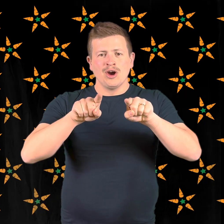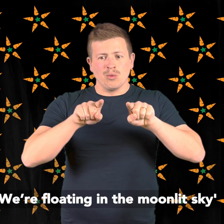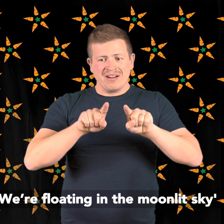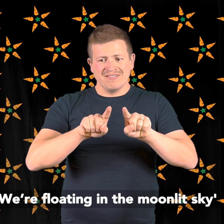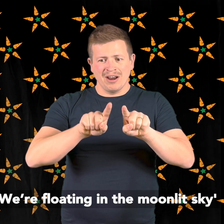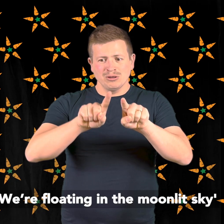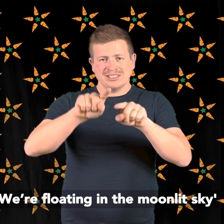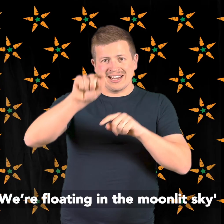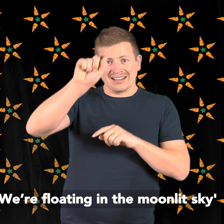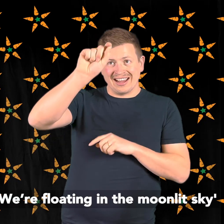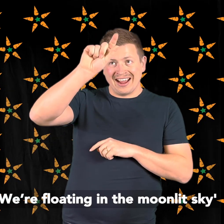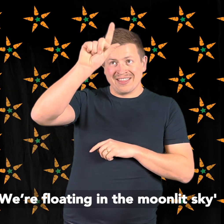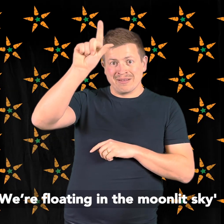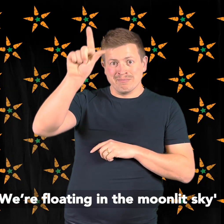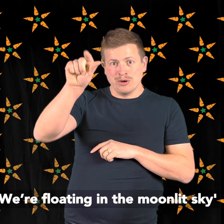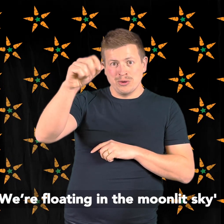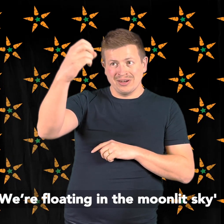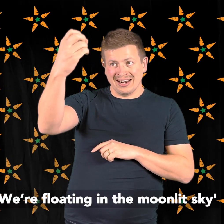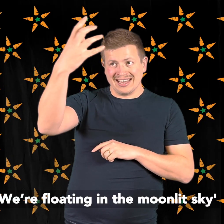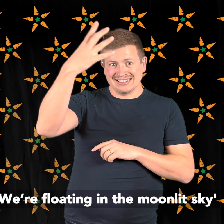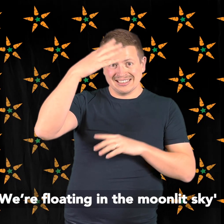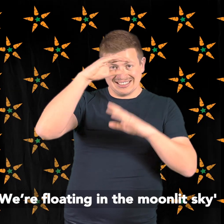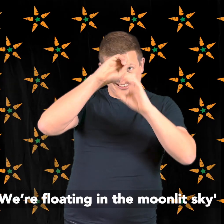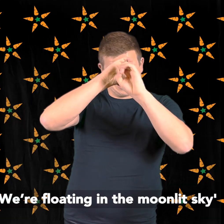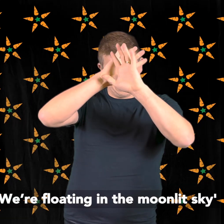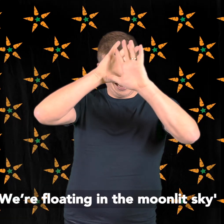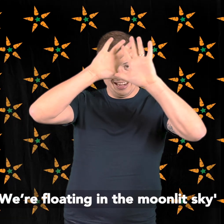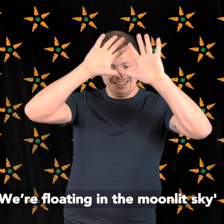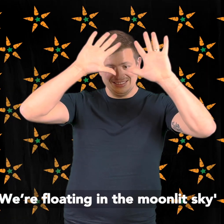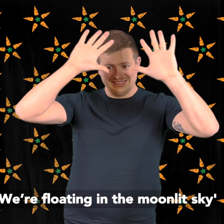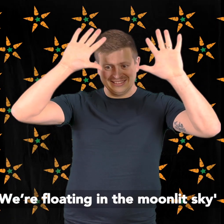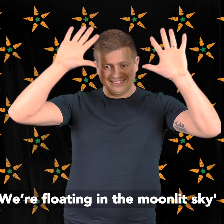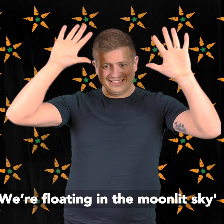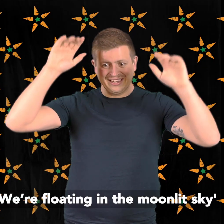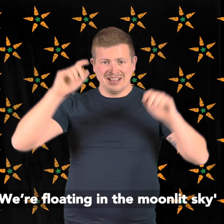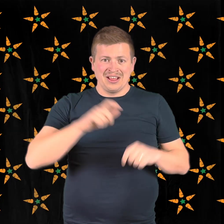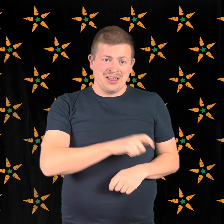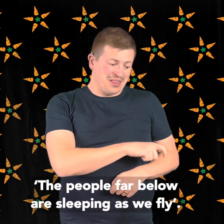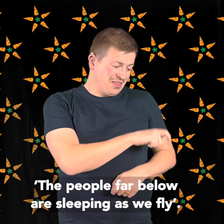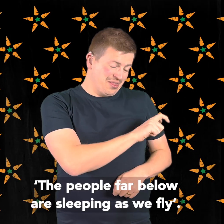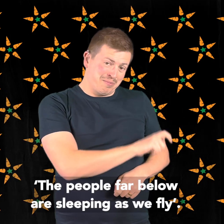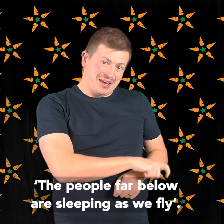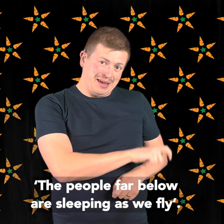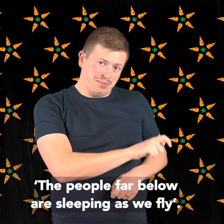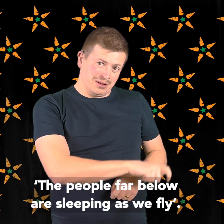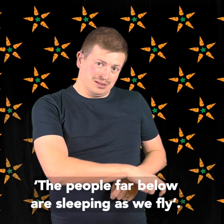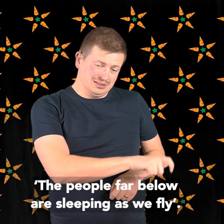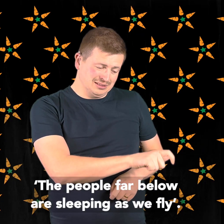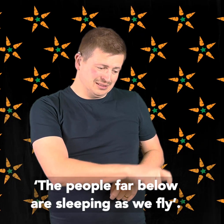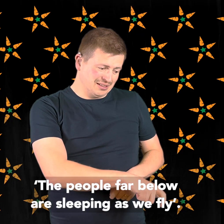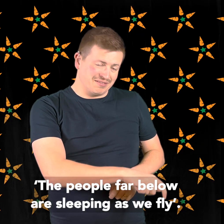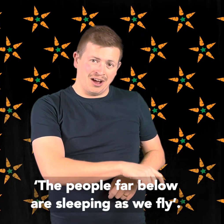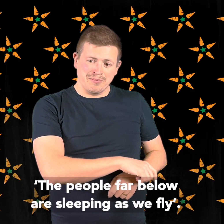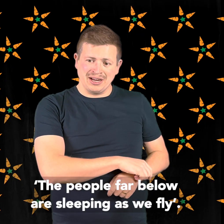we're floating in the moonlit sky, the people far